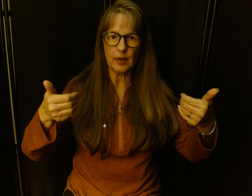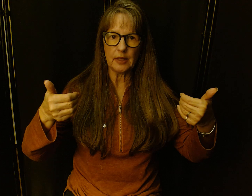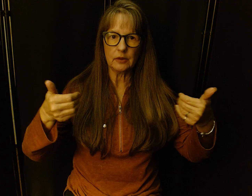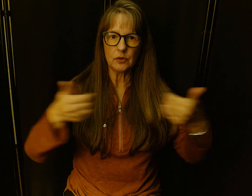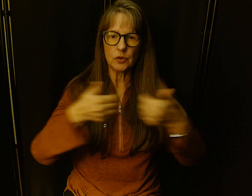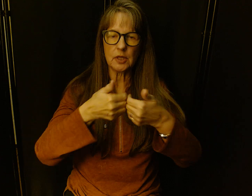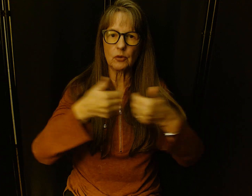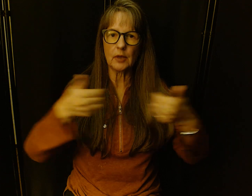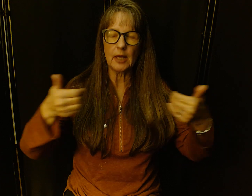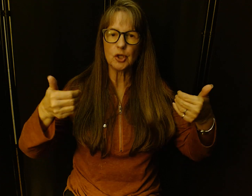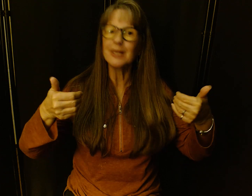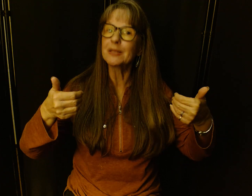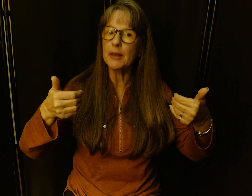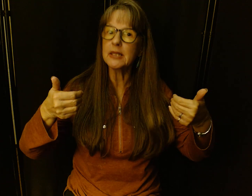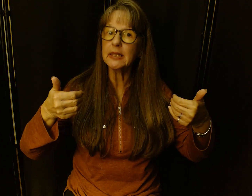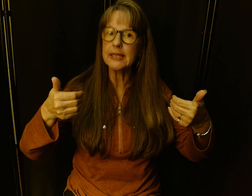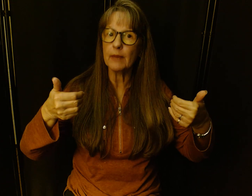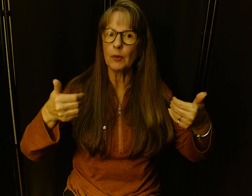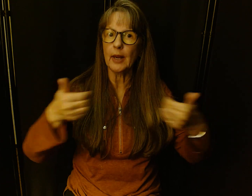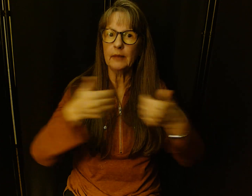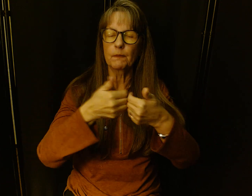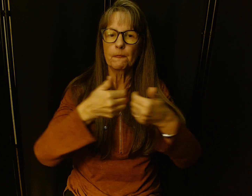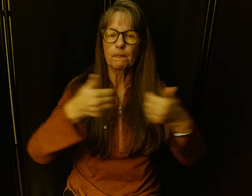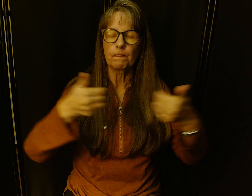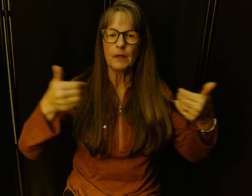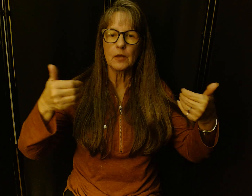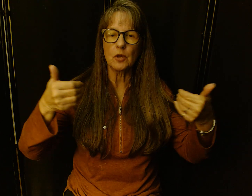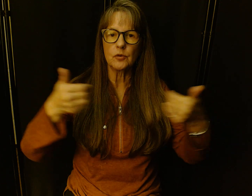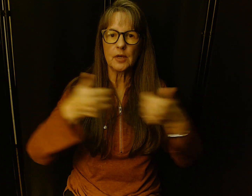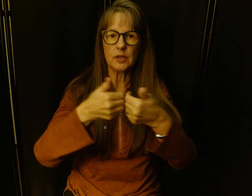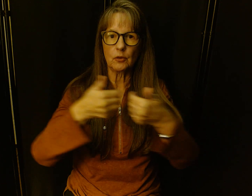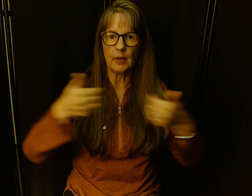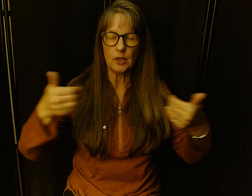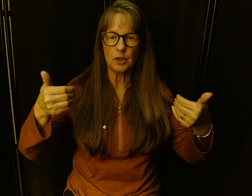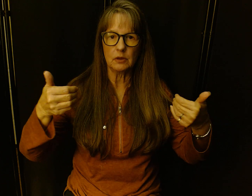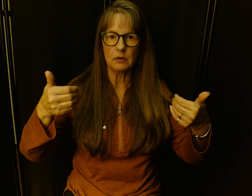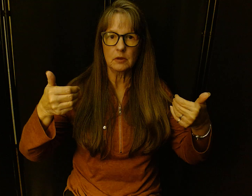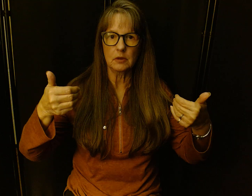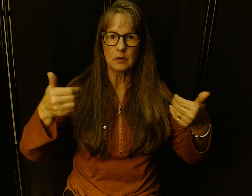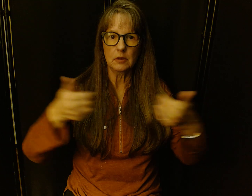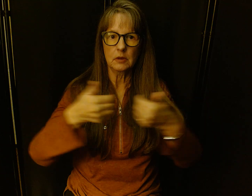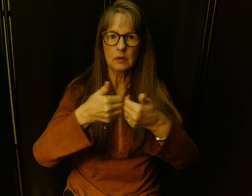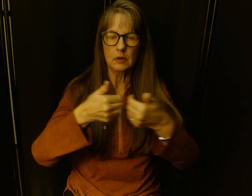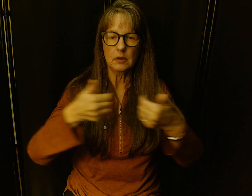So segregation is basically separate. So that's segregation.